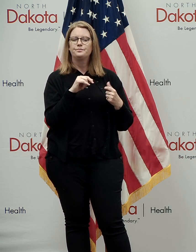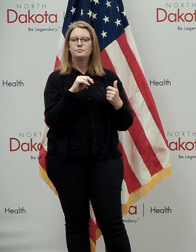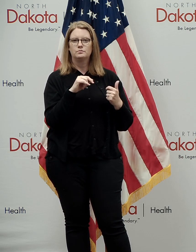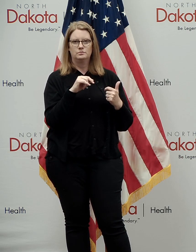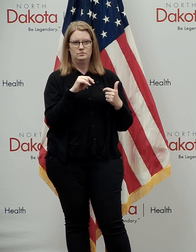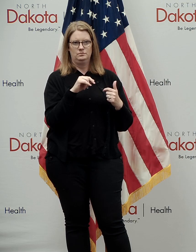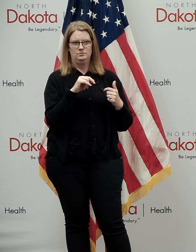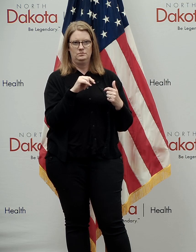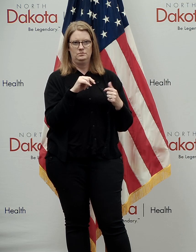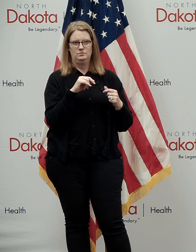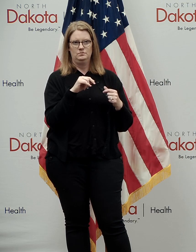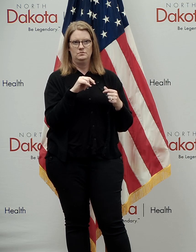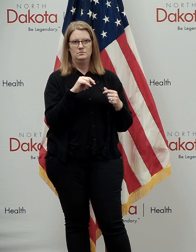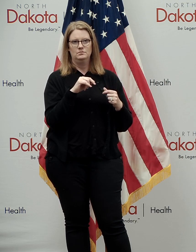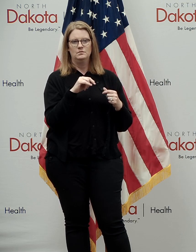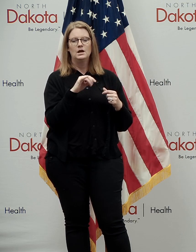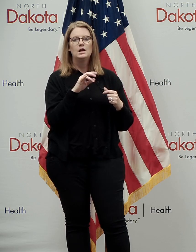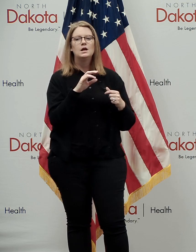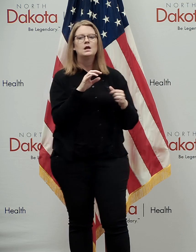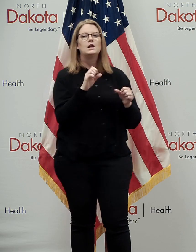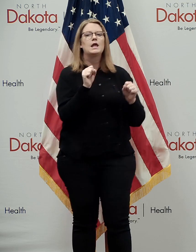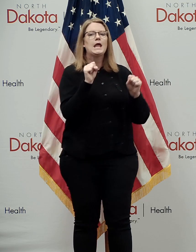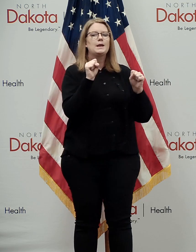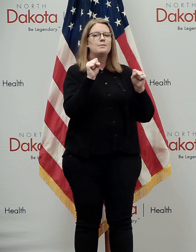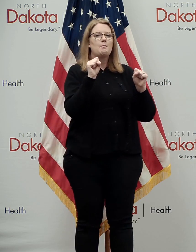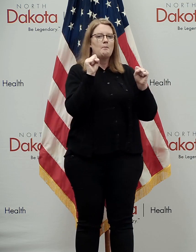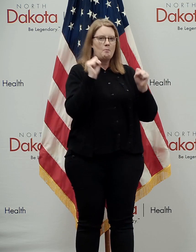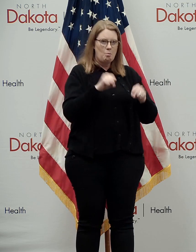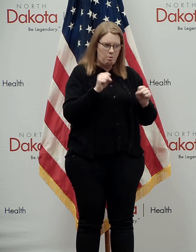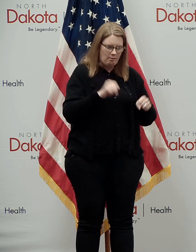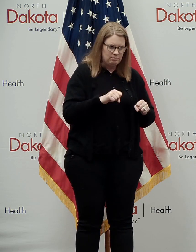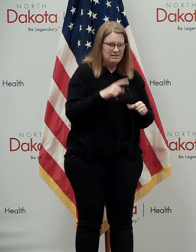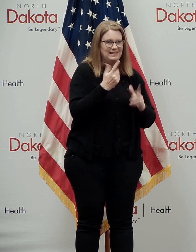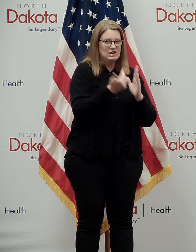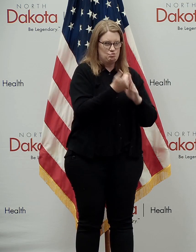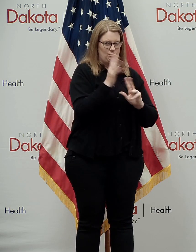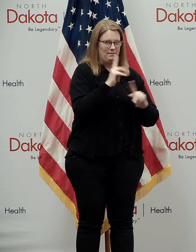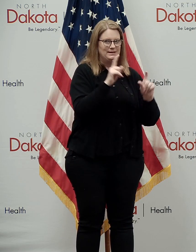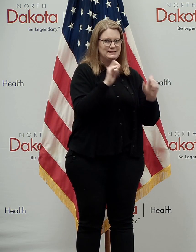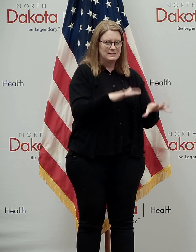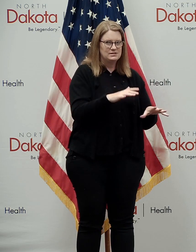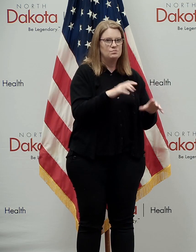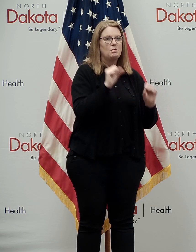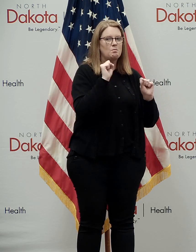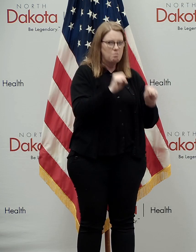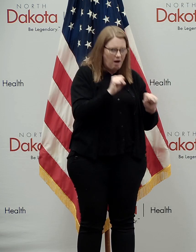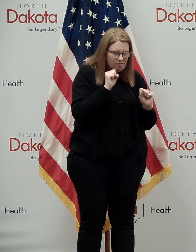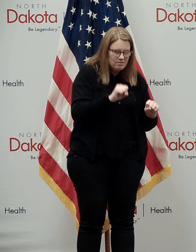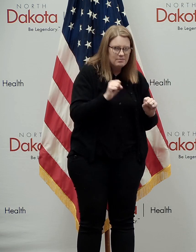unique new individuals that get tested will have a higher positivity rate because